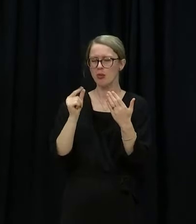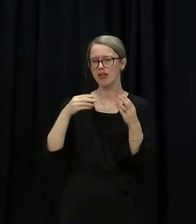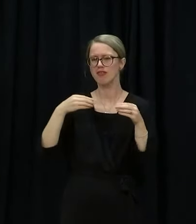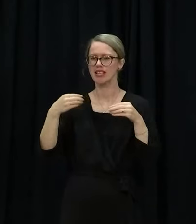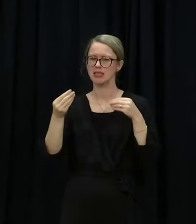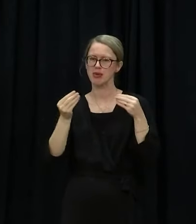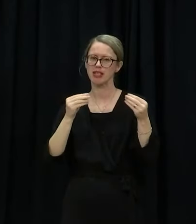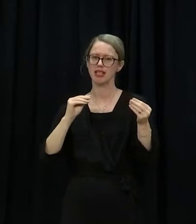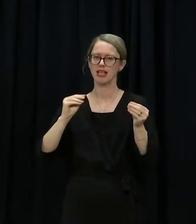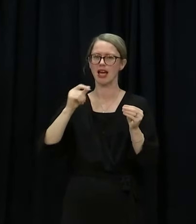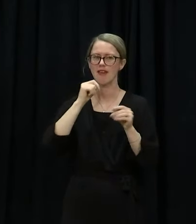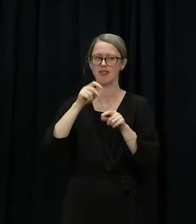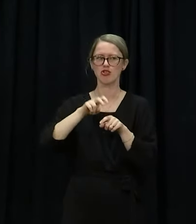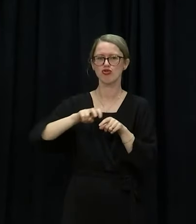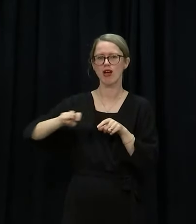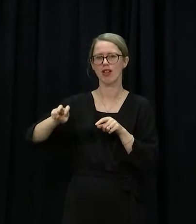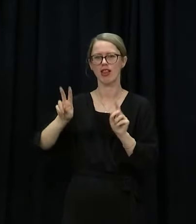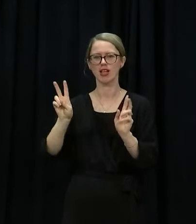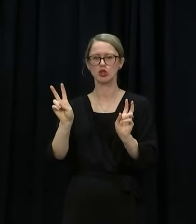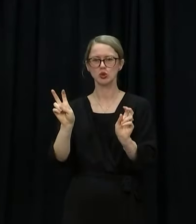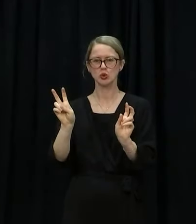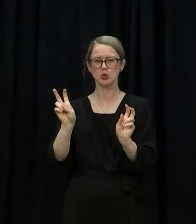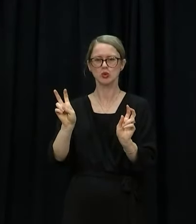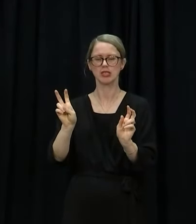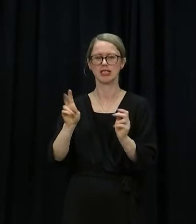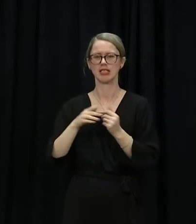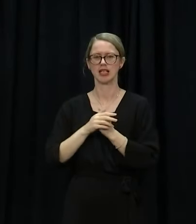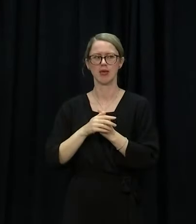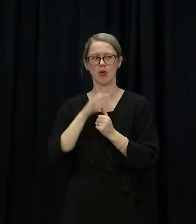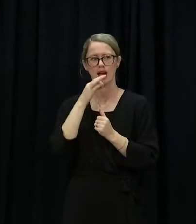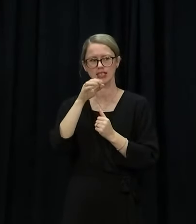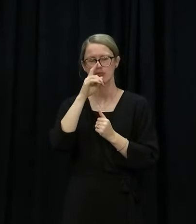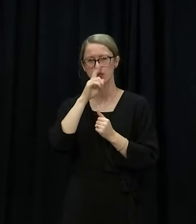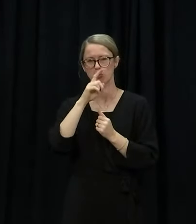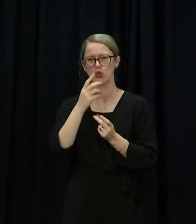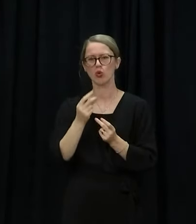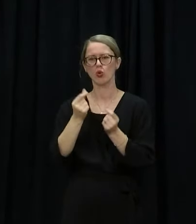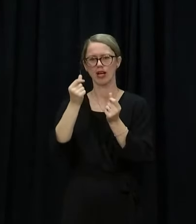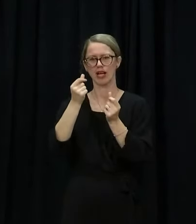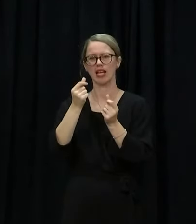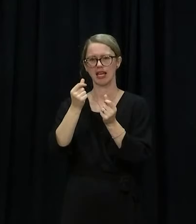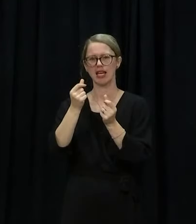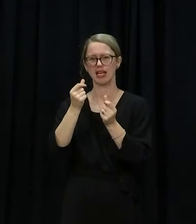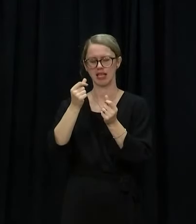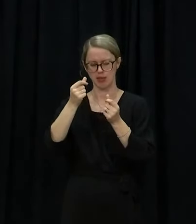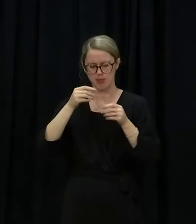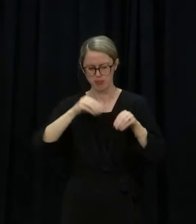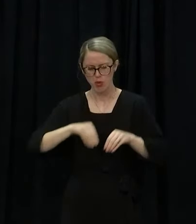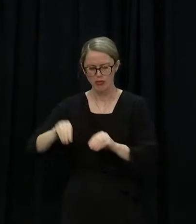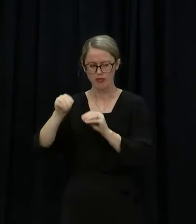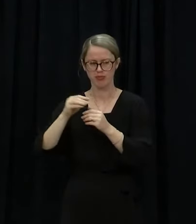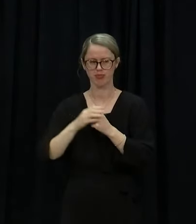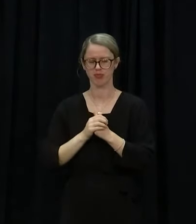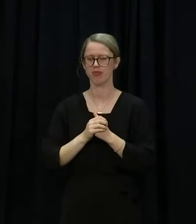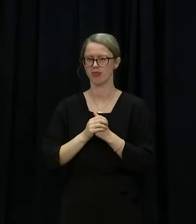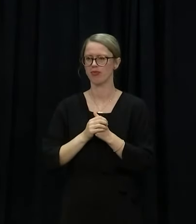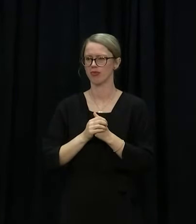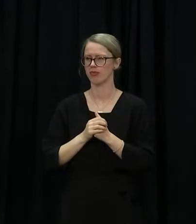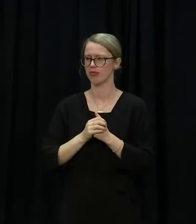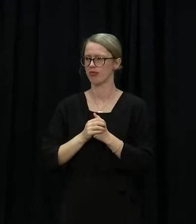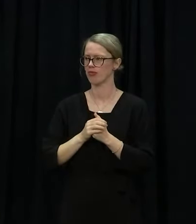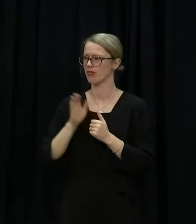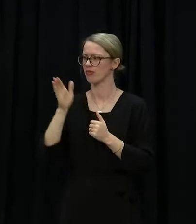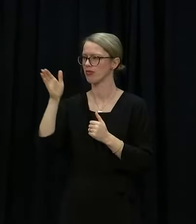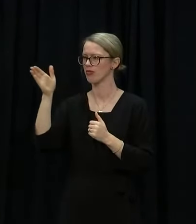there's travel constraints. But really, we have asked people to move as quickly as we can, and we really did mean it. But we do always have that exemption regime. And has the